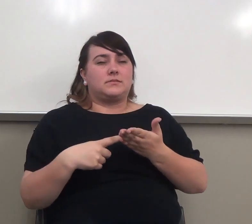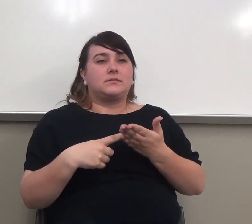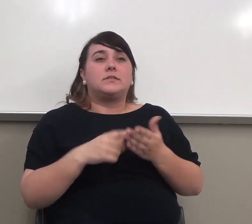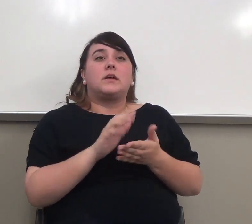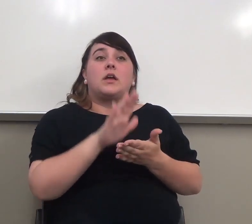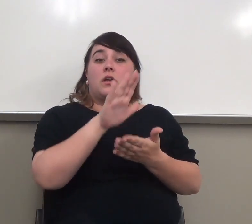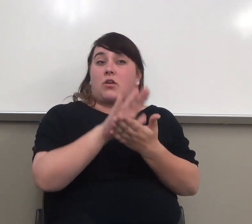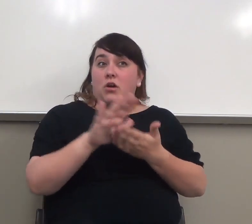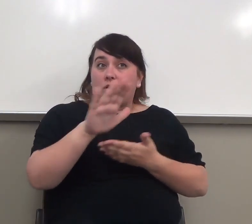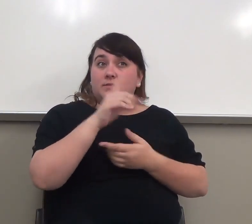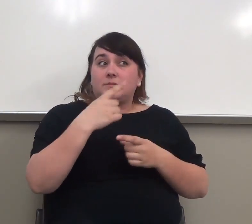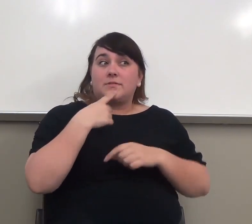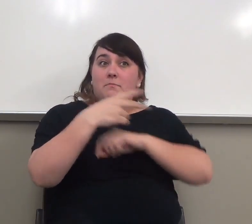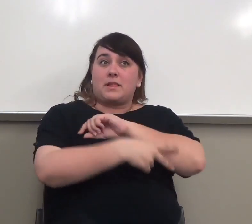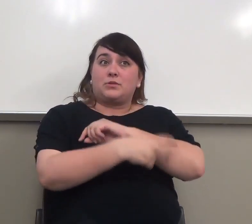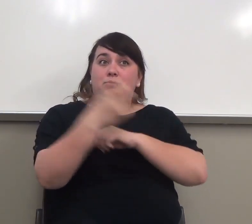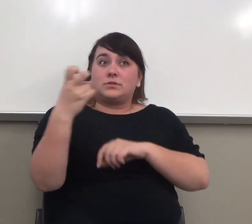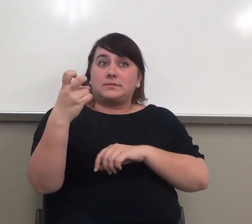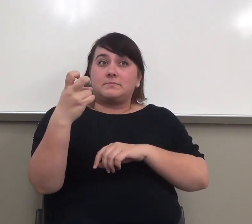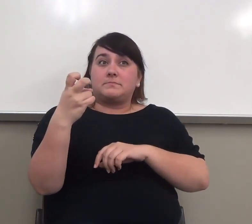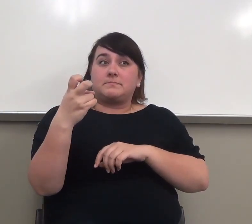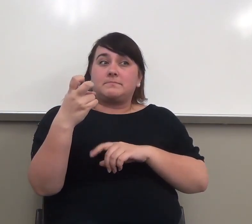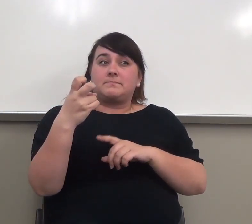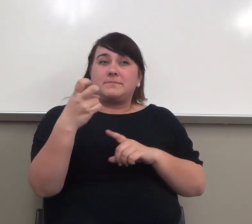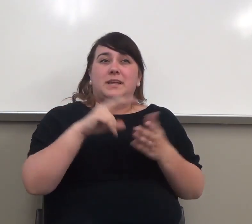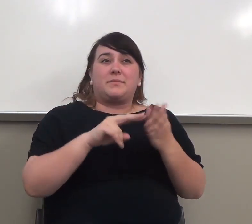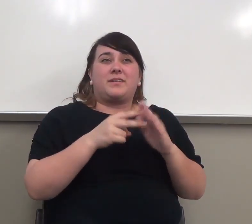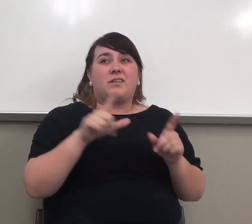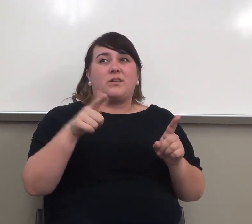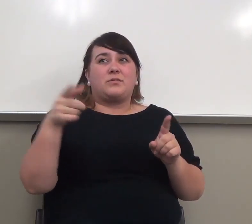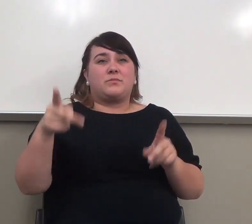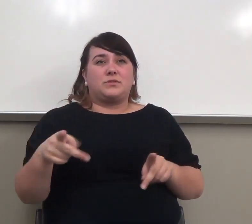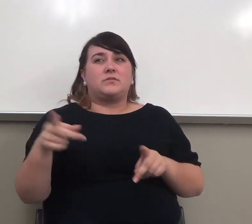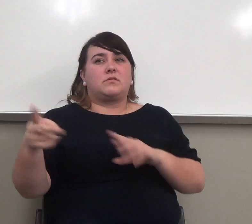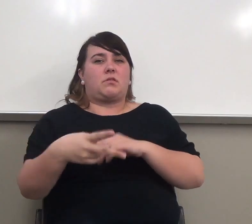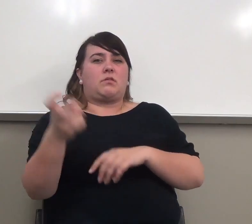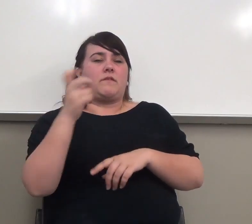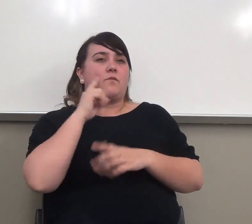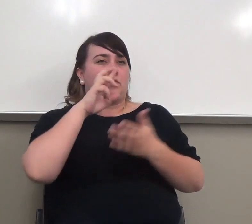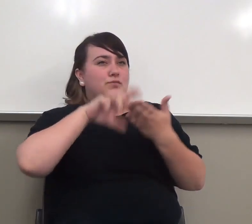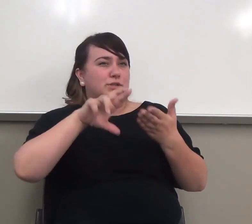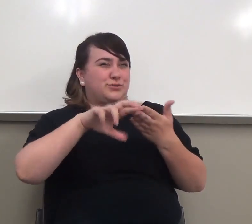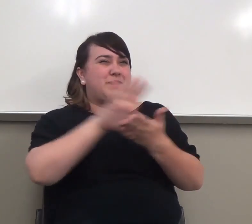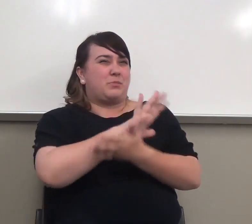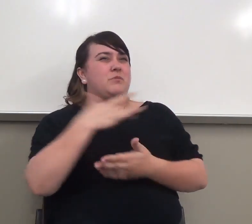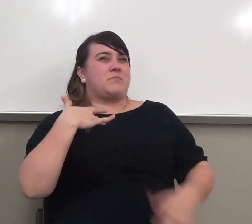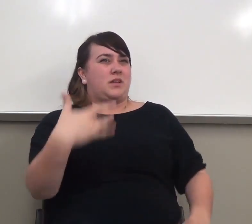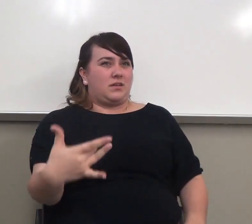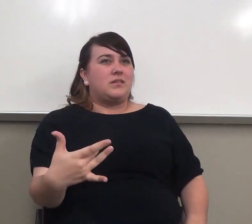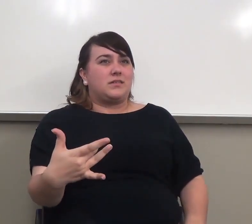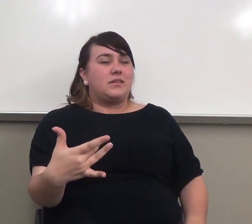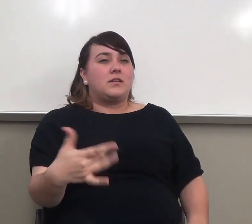plagiarism and how it happens and how to avoid it, okay? We're going to talk about that when we get to the research